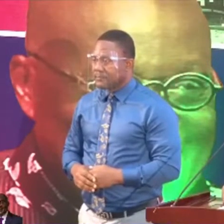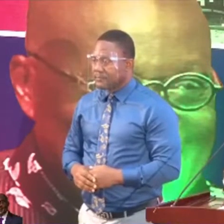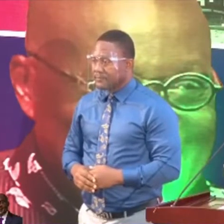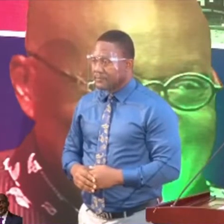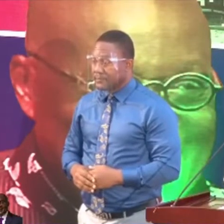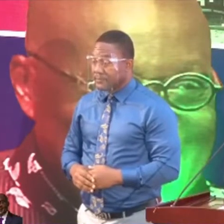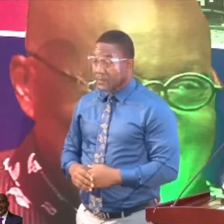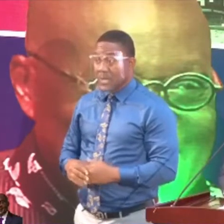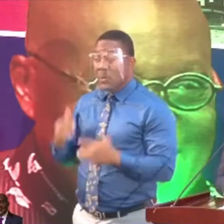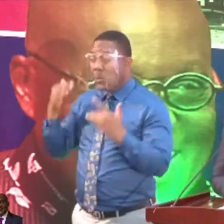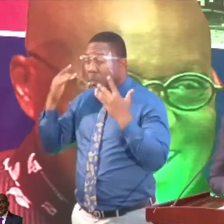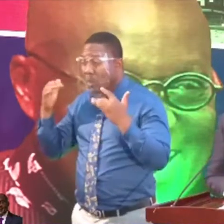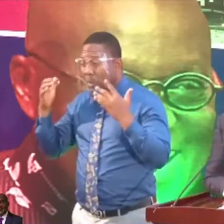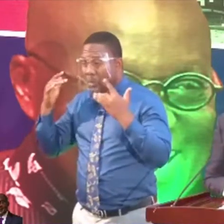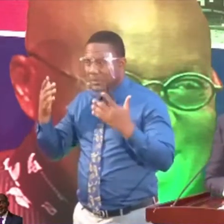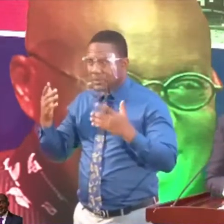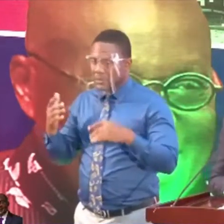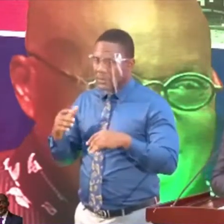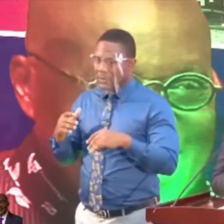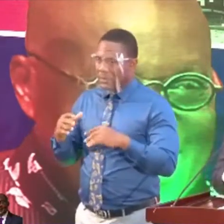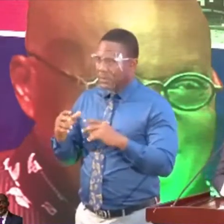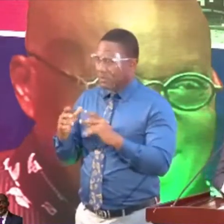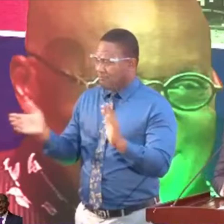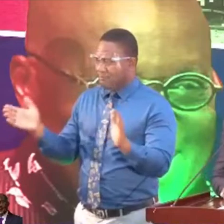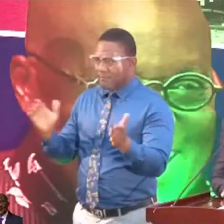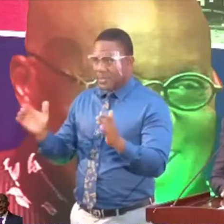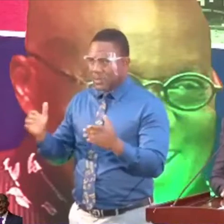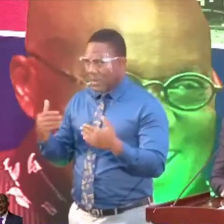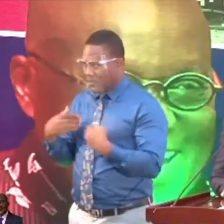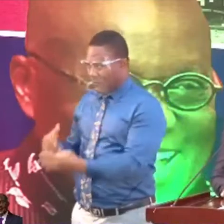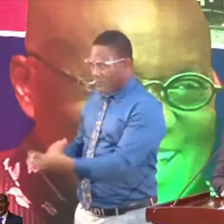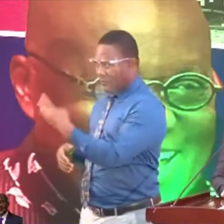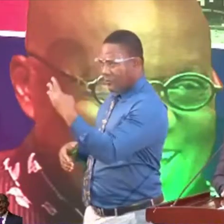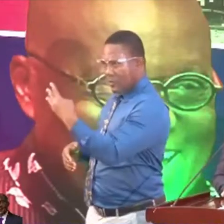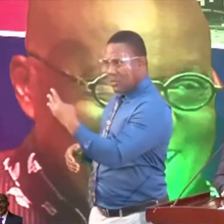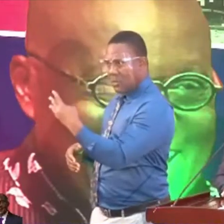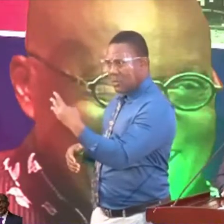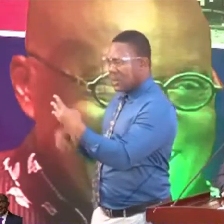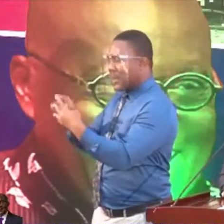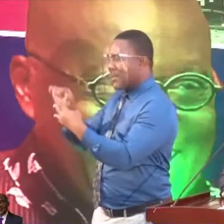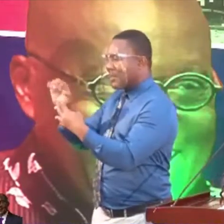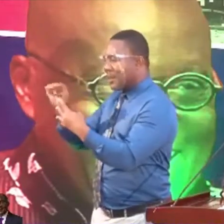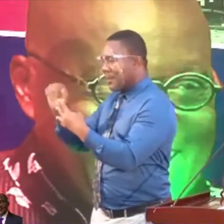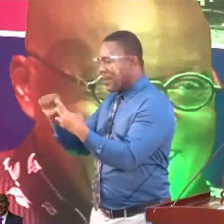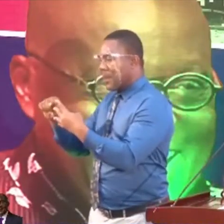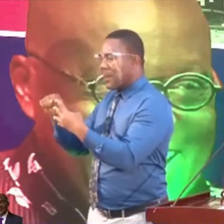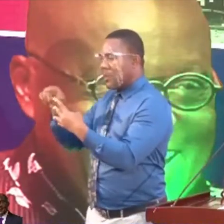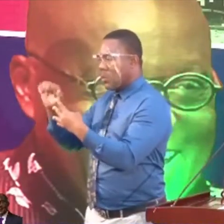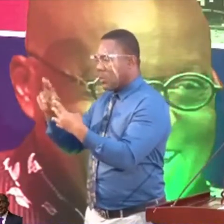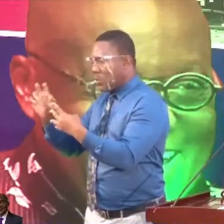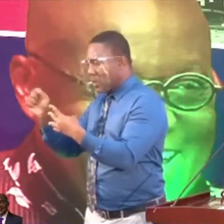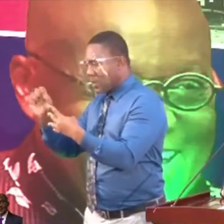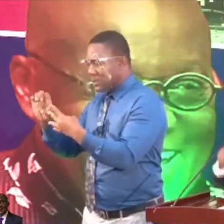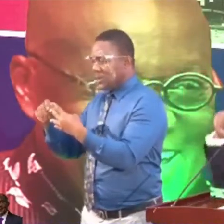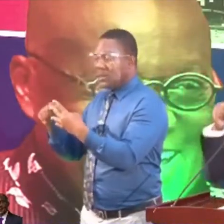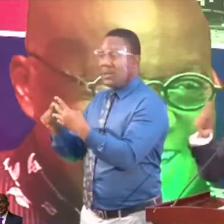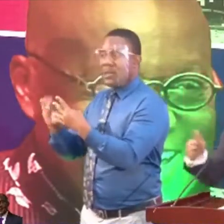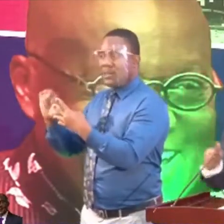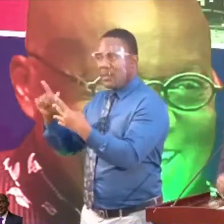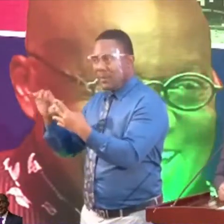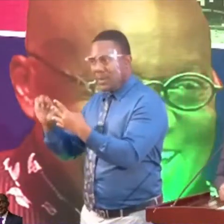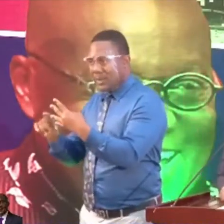So you have 4 major interchanges: Tema, Pokwasi, Tamale, and